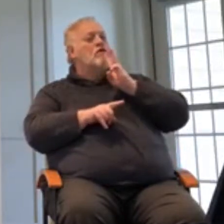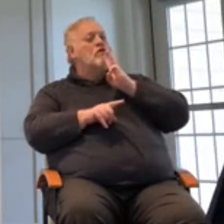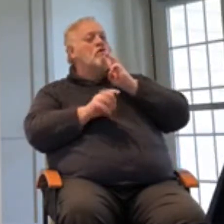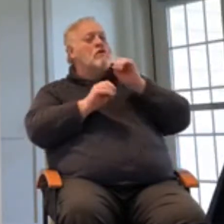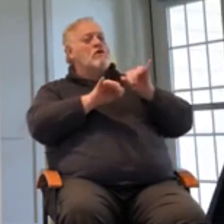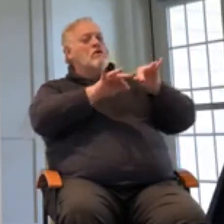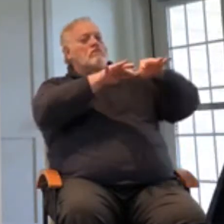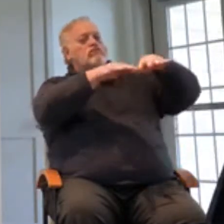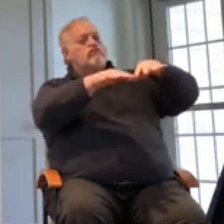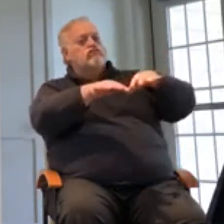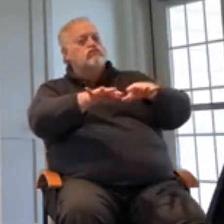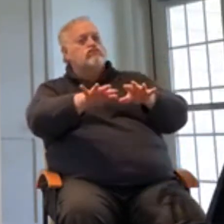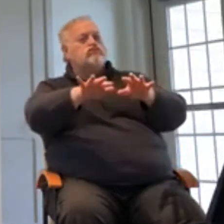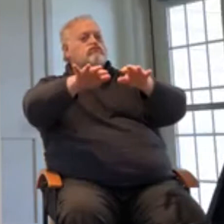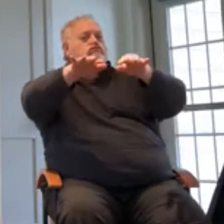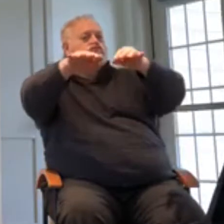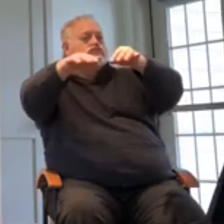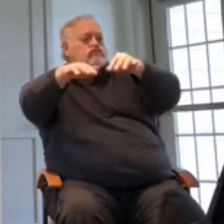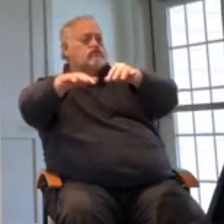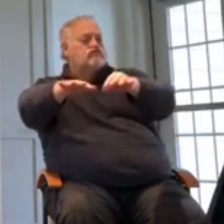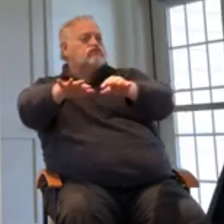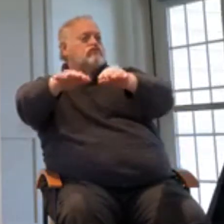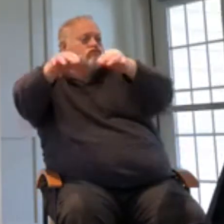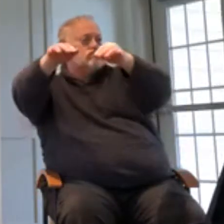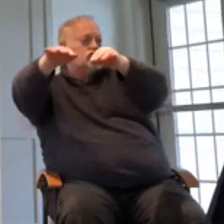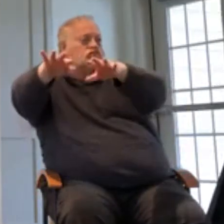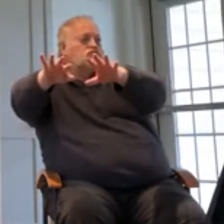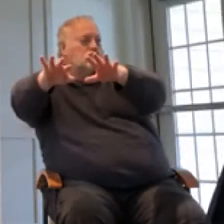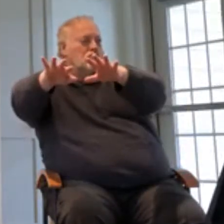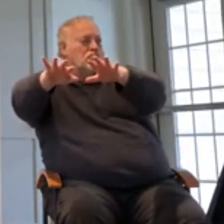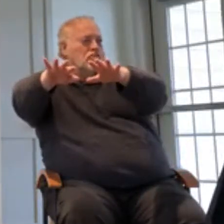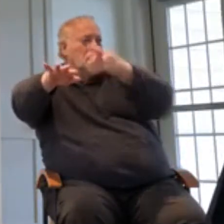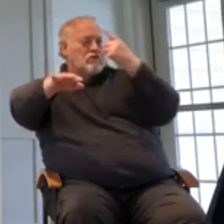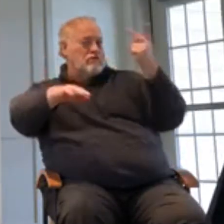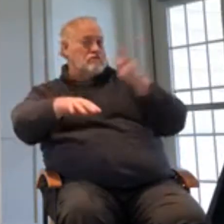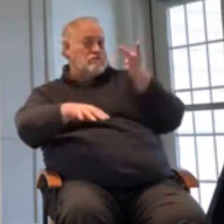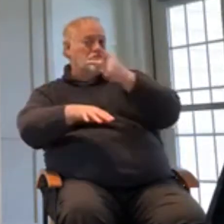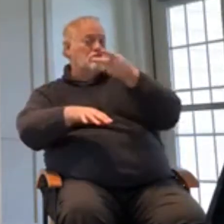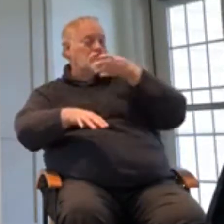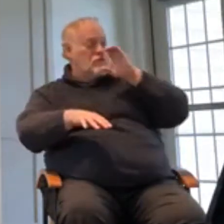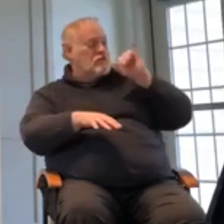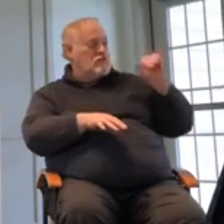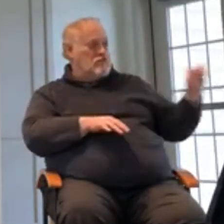a fresh, gentle stream for you and I to drink at.